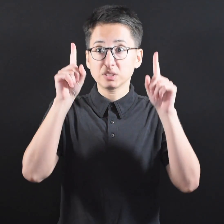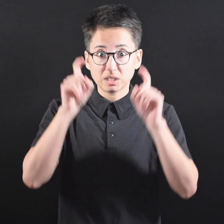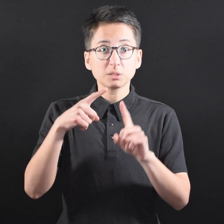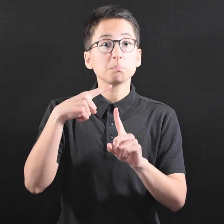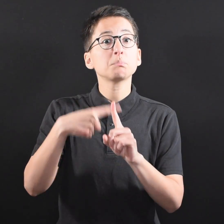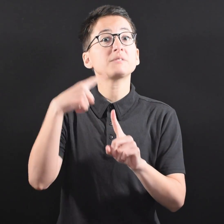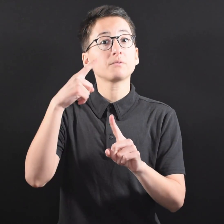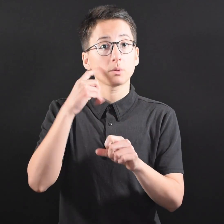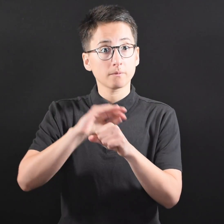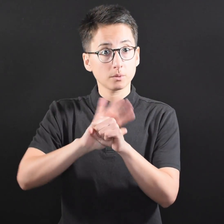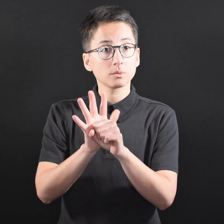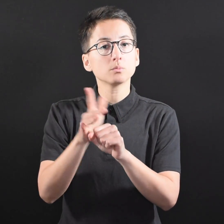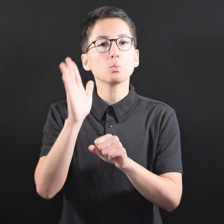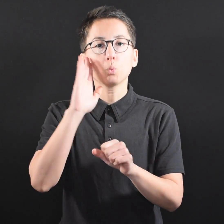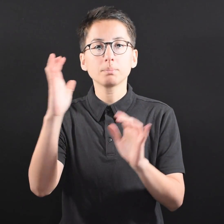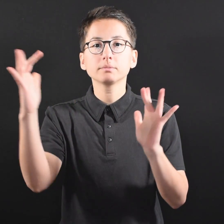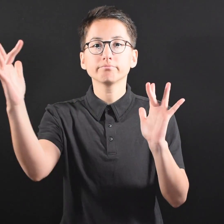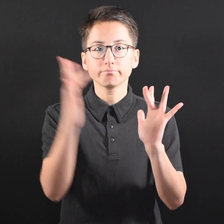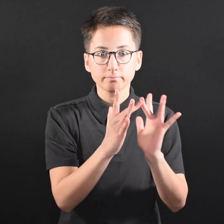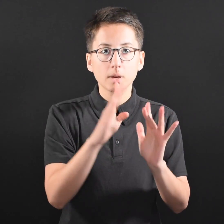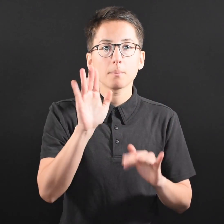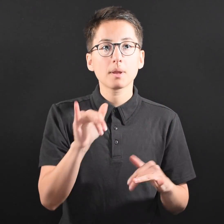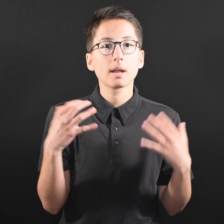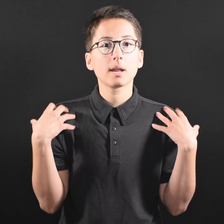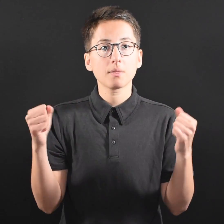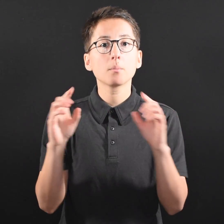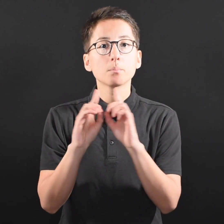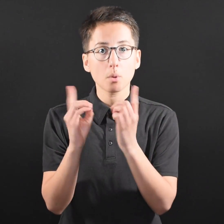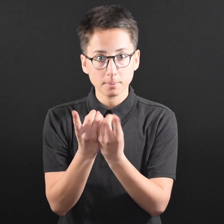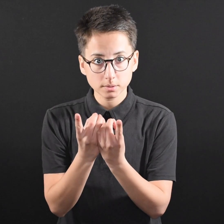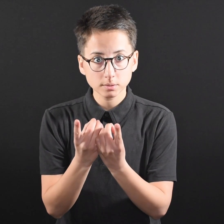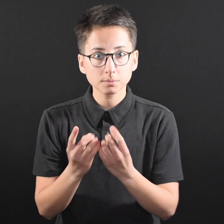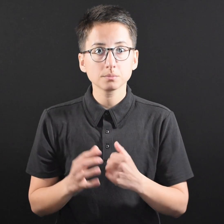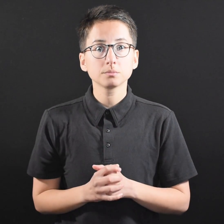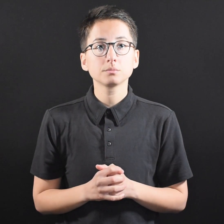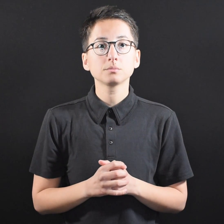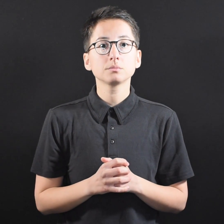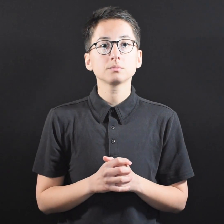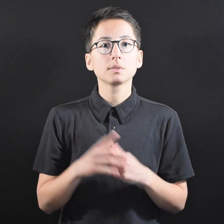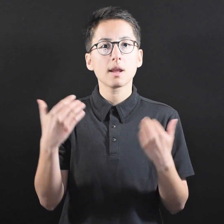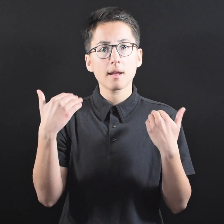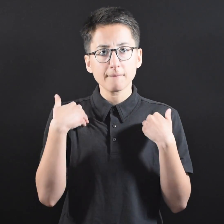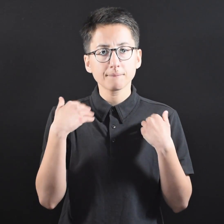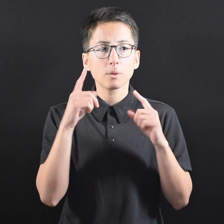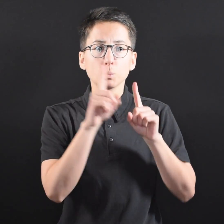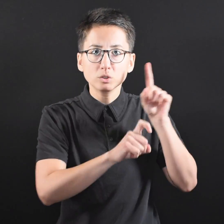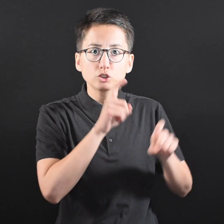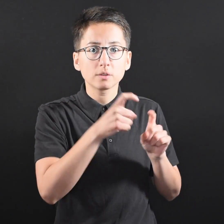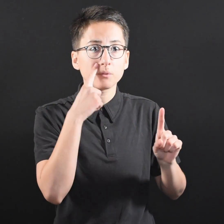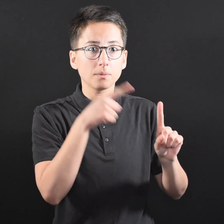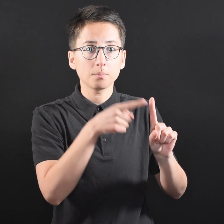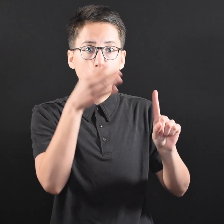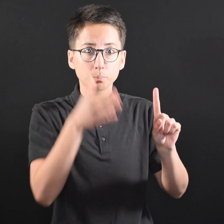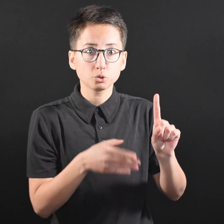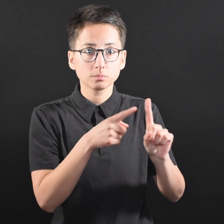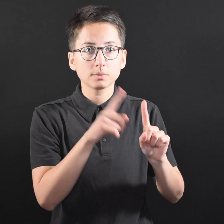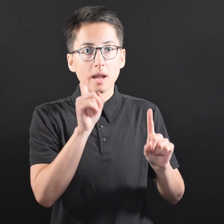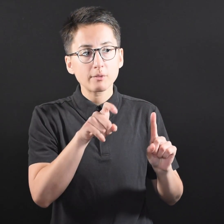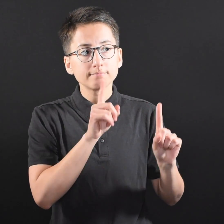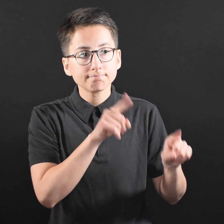People who test positive for COVID-19 will be contacted to answer questions about their symptoms, how they